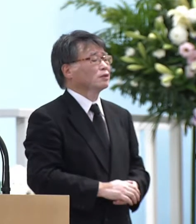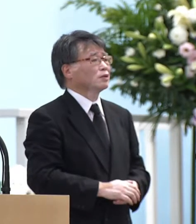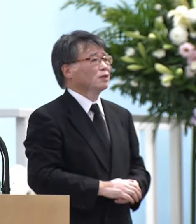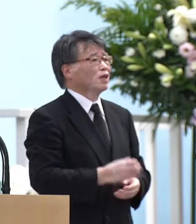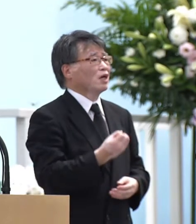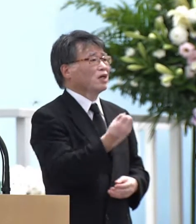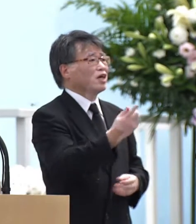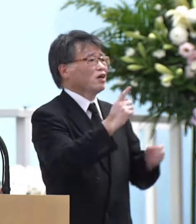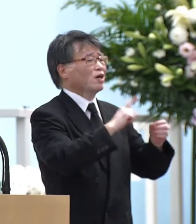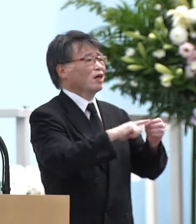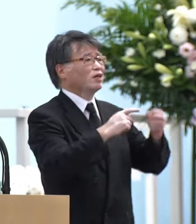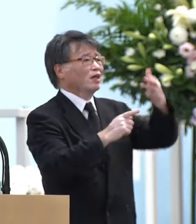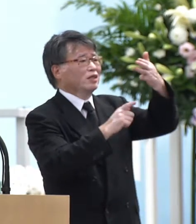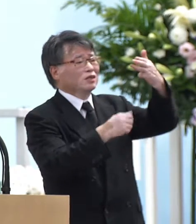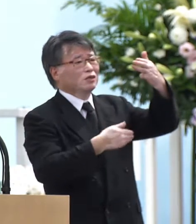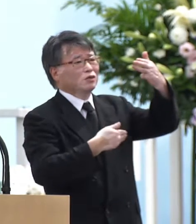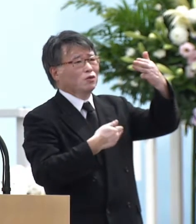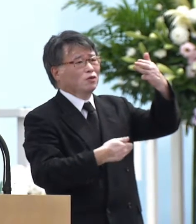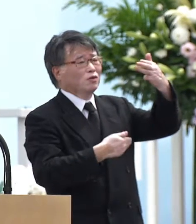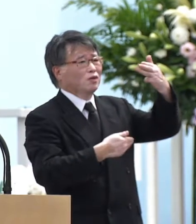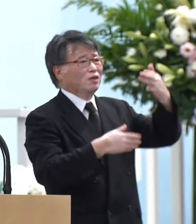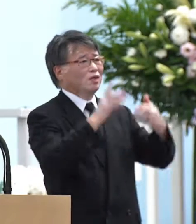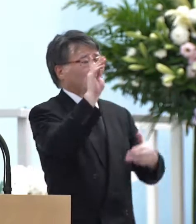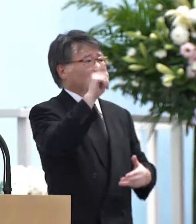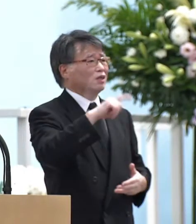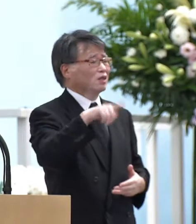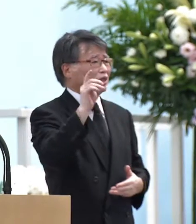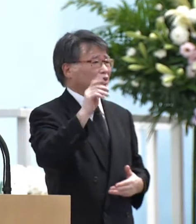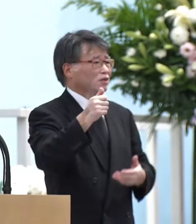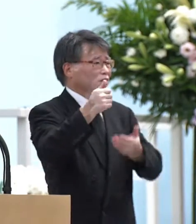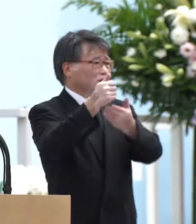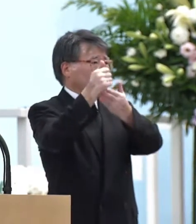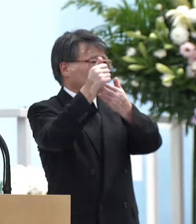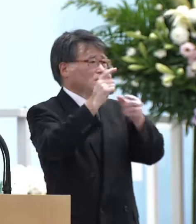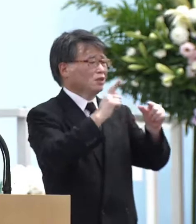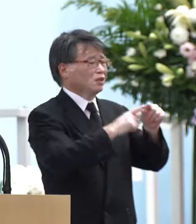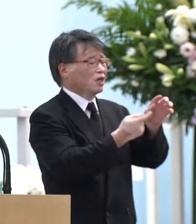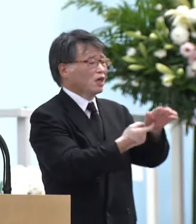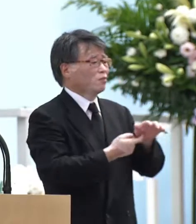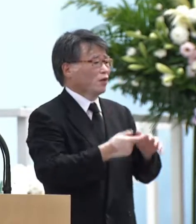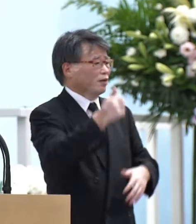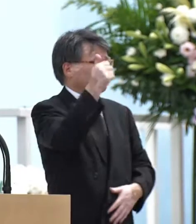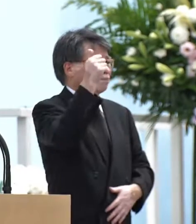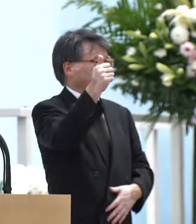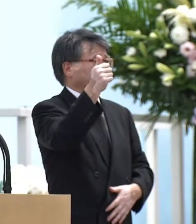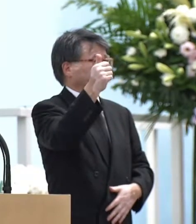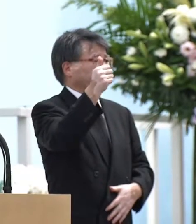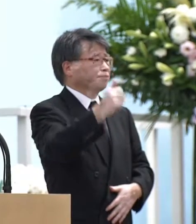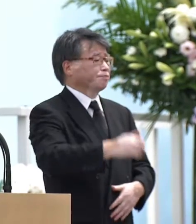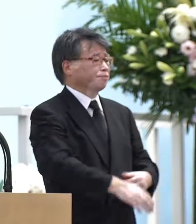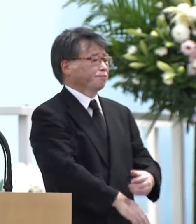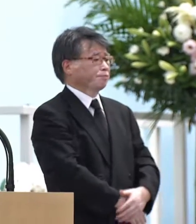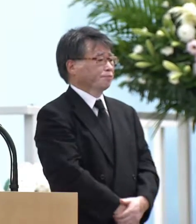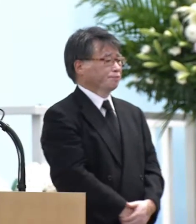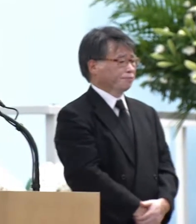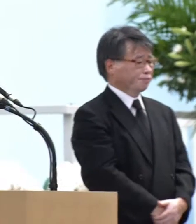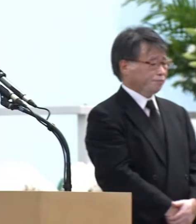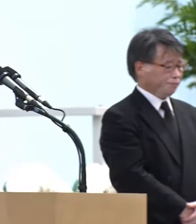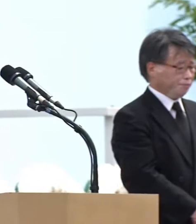free of nuclear weapons. August 9th, 2019, Hodo Nakamura, Governor of Nagasaki Prefecture.